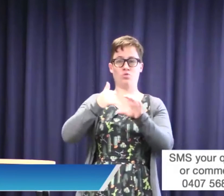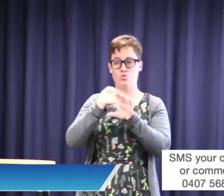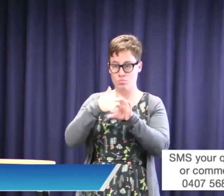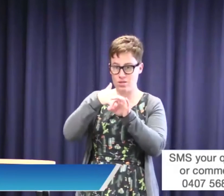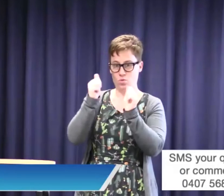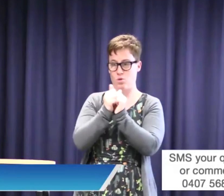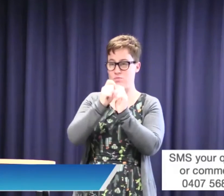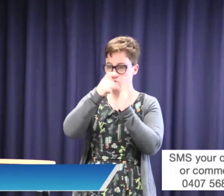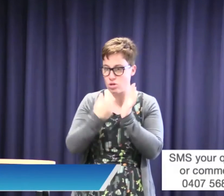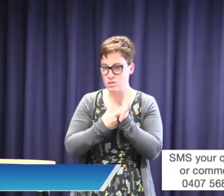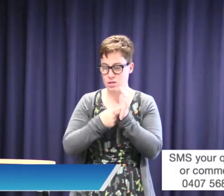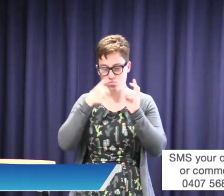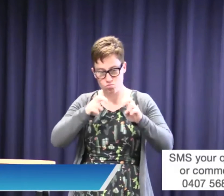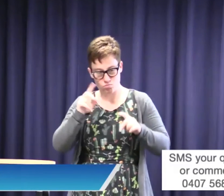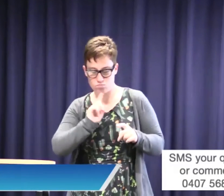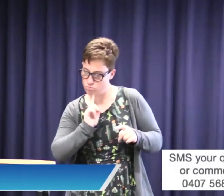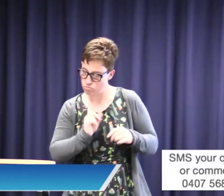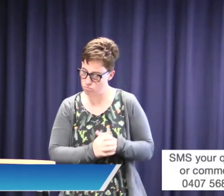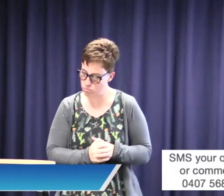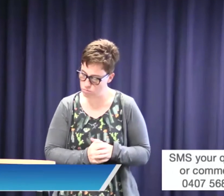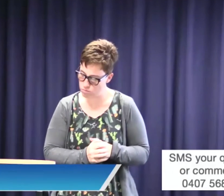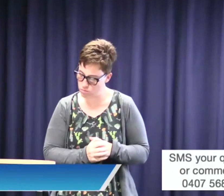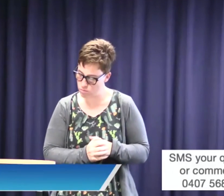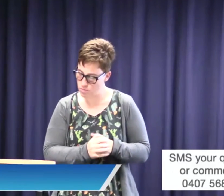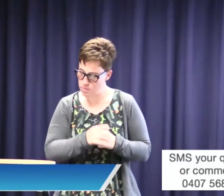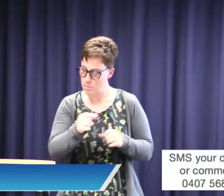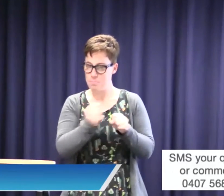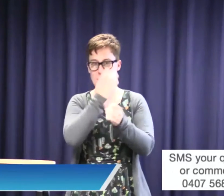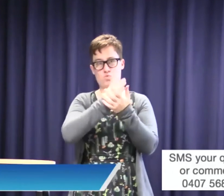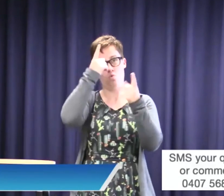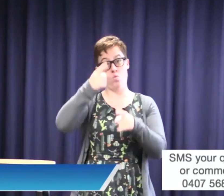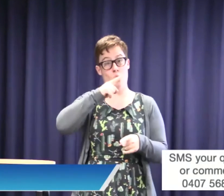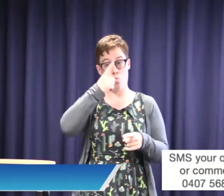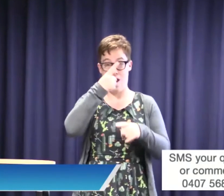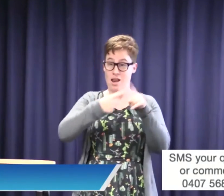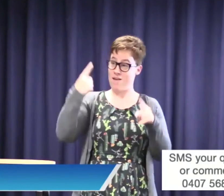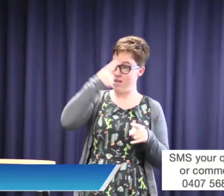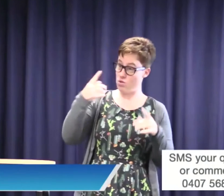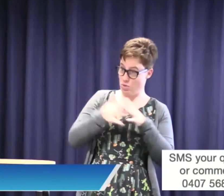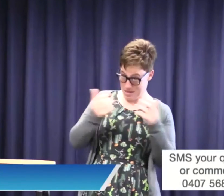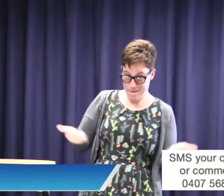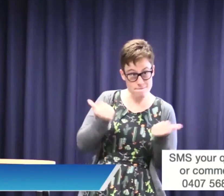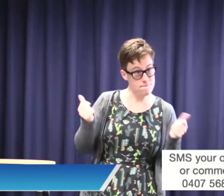of 1.5 hours per week is adequate or if additional support hours are required.